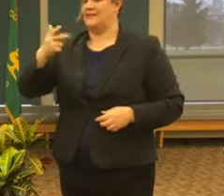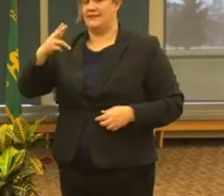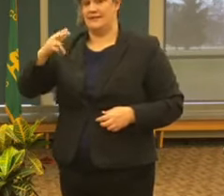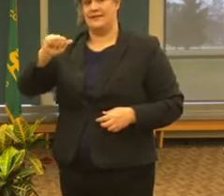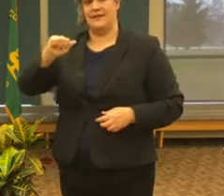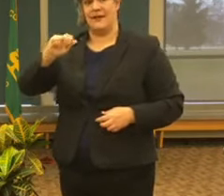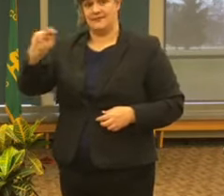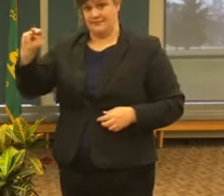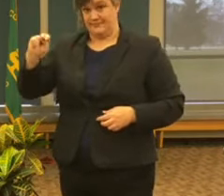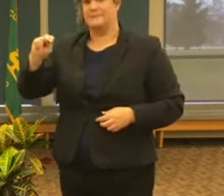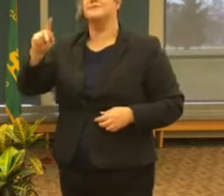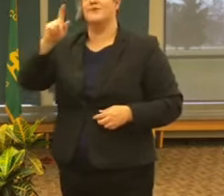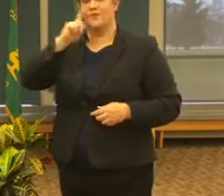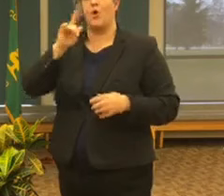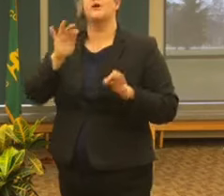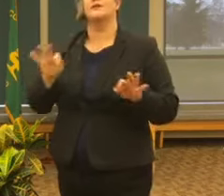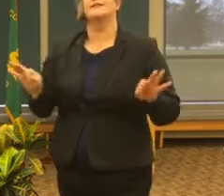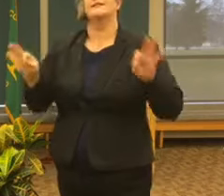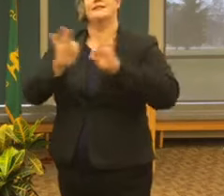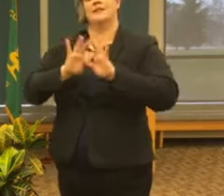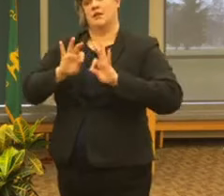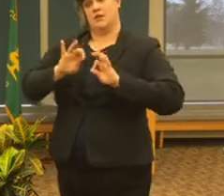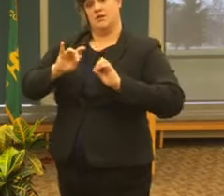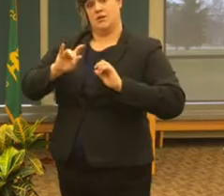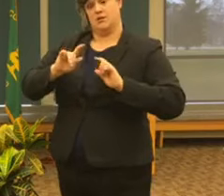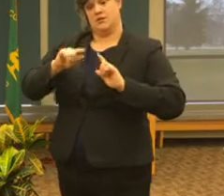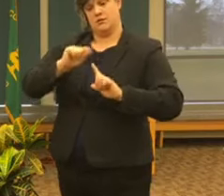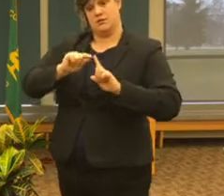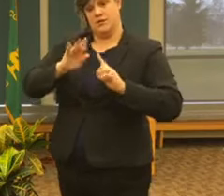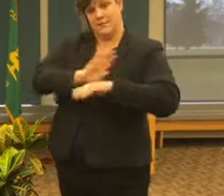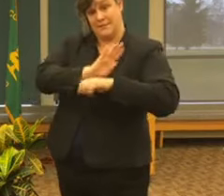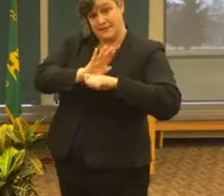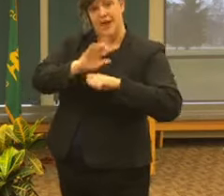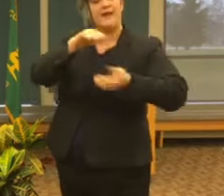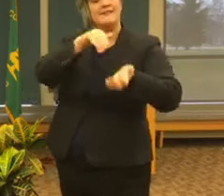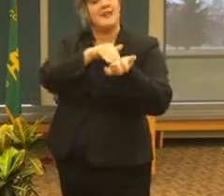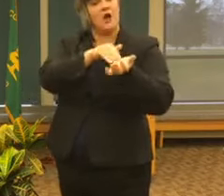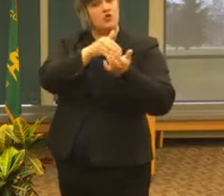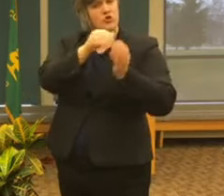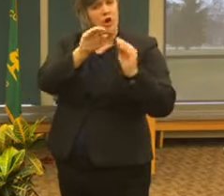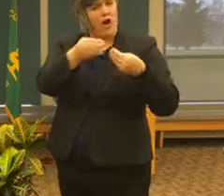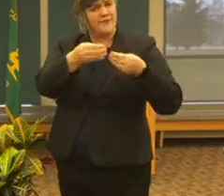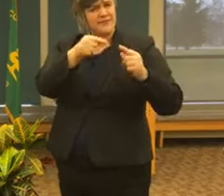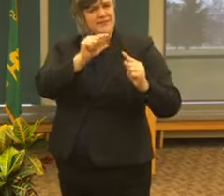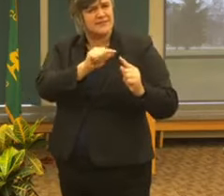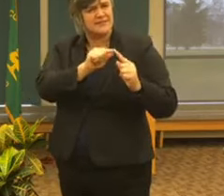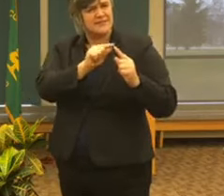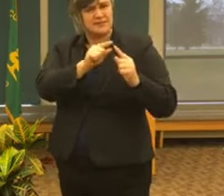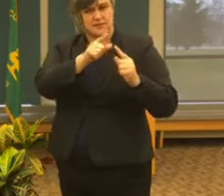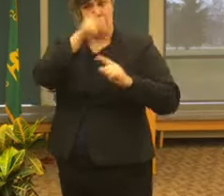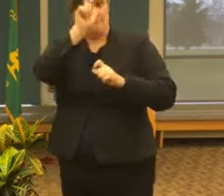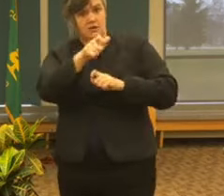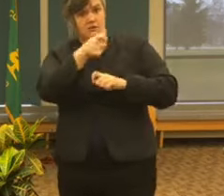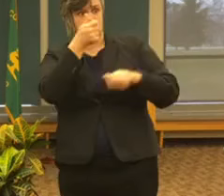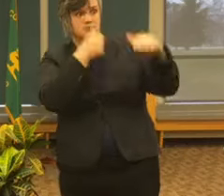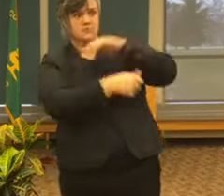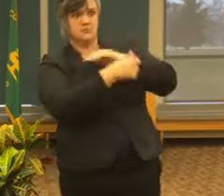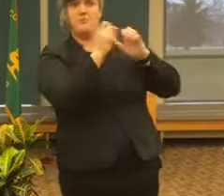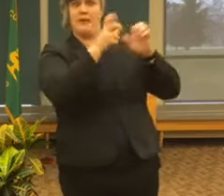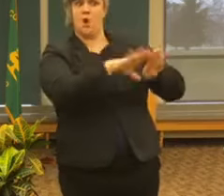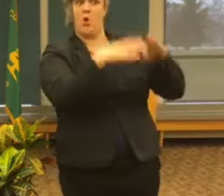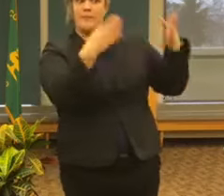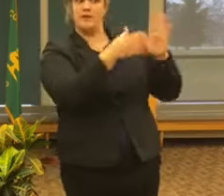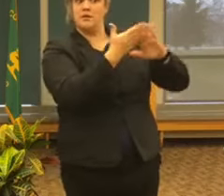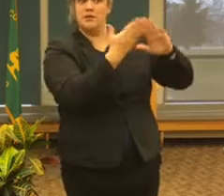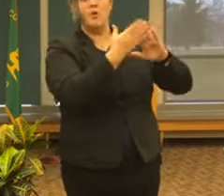With essential businesses, are doctors' offices exempt, or are they also under this? Because there's some confusion. We've interviewed two doctors who